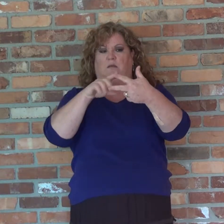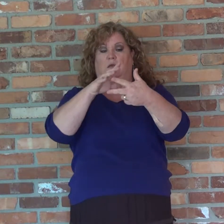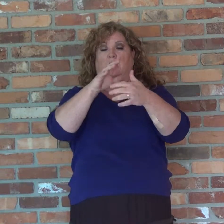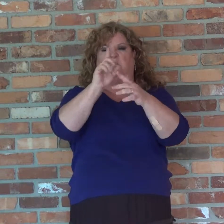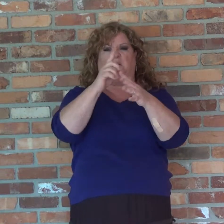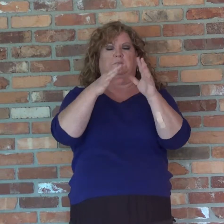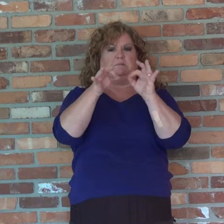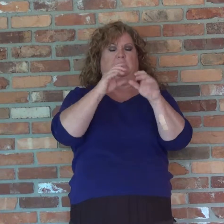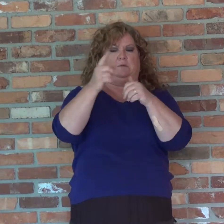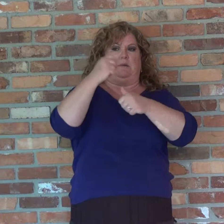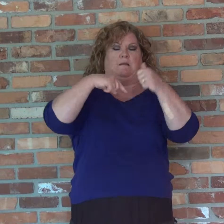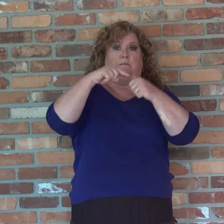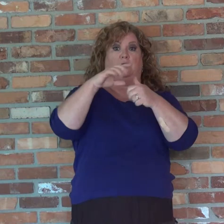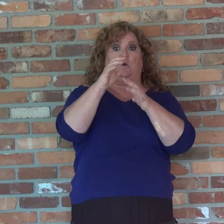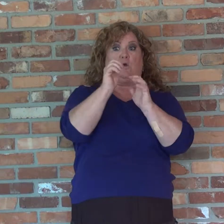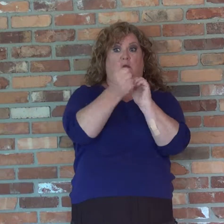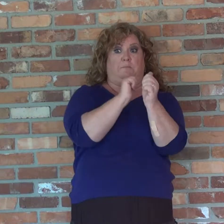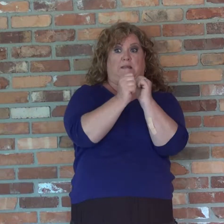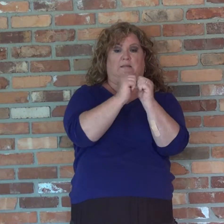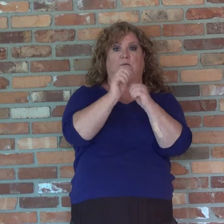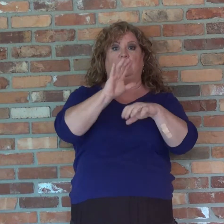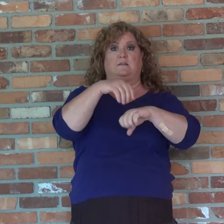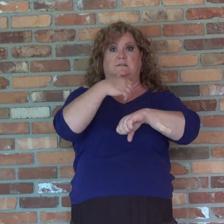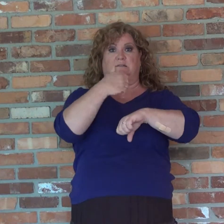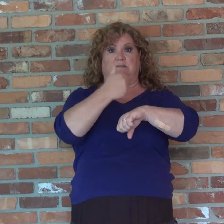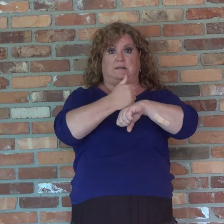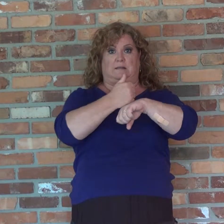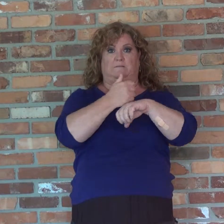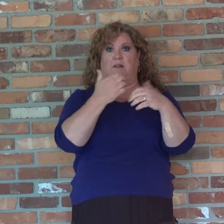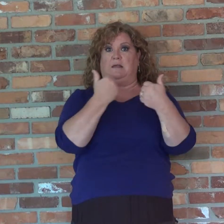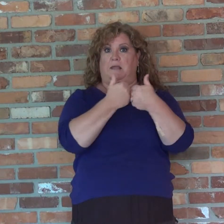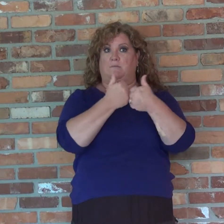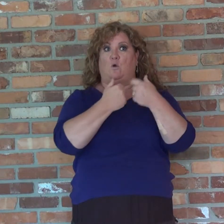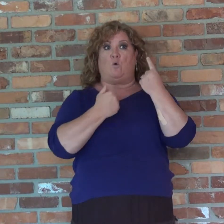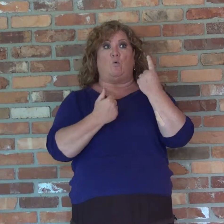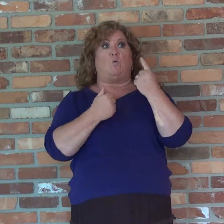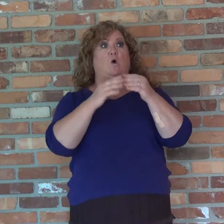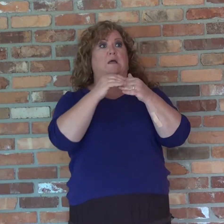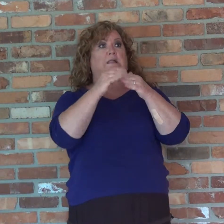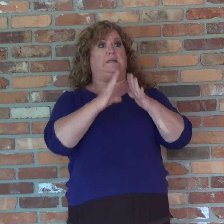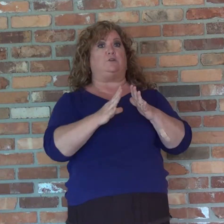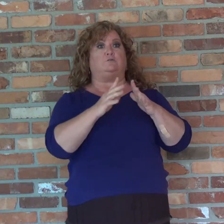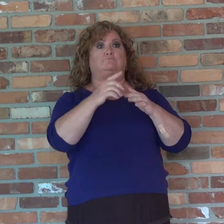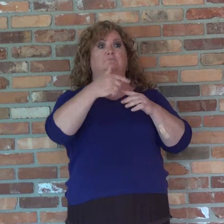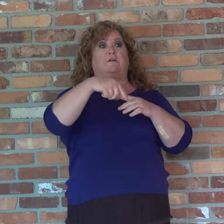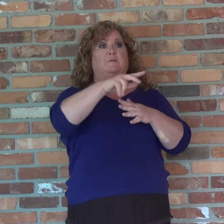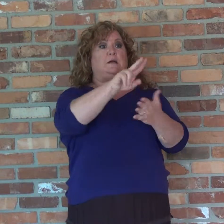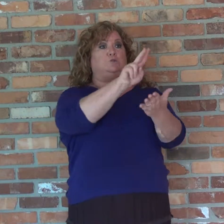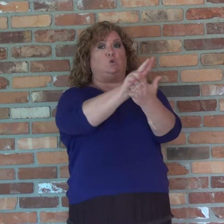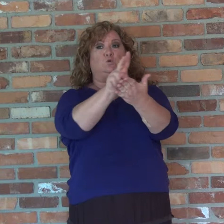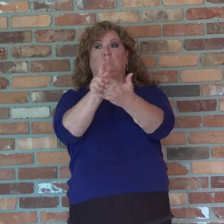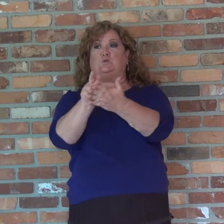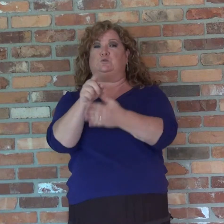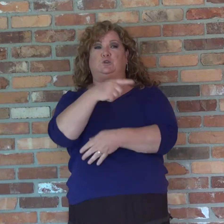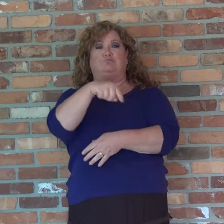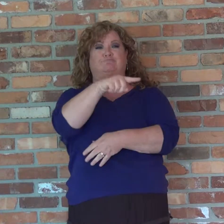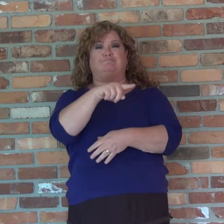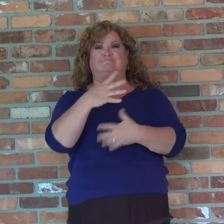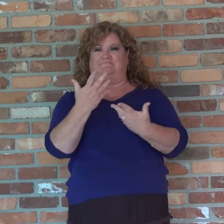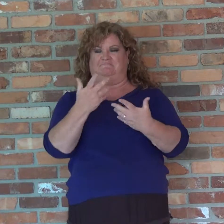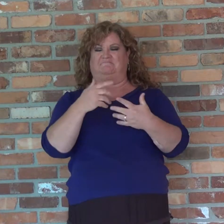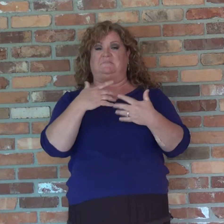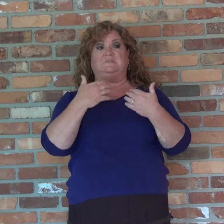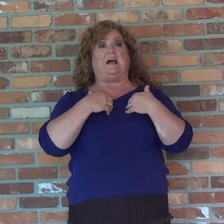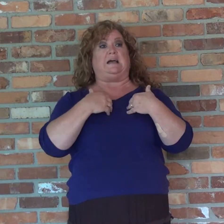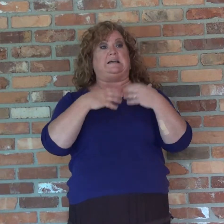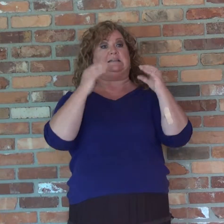you. A competitive goal structure is when I set up a game so that there's only one winner. Everybody else is a loser. If I